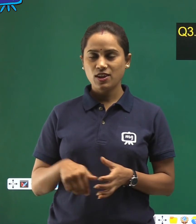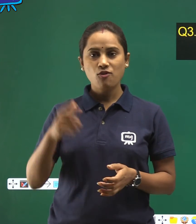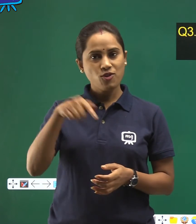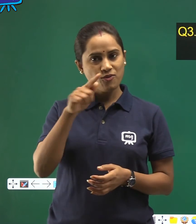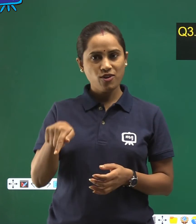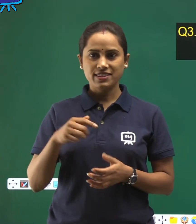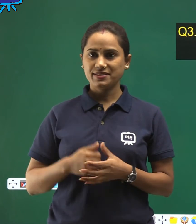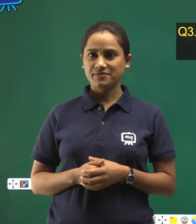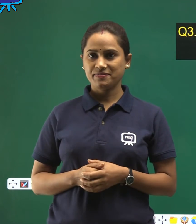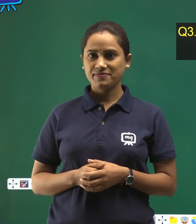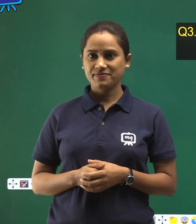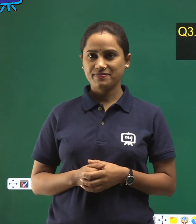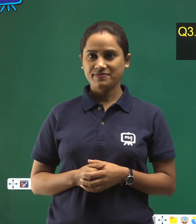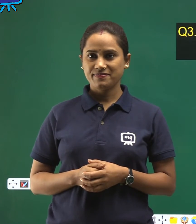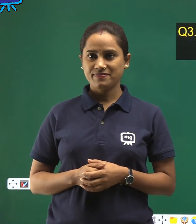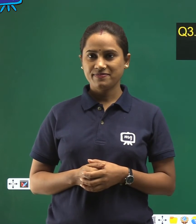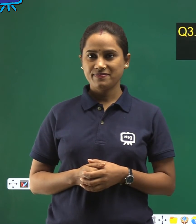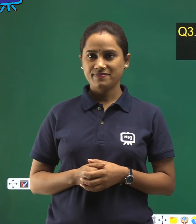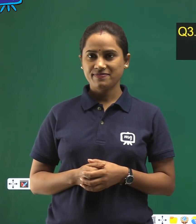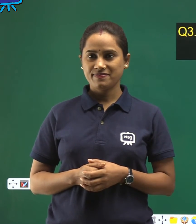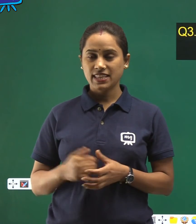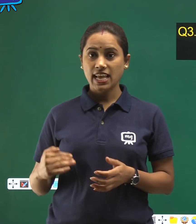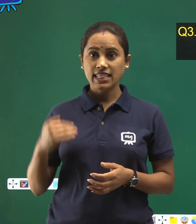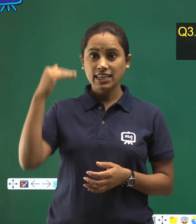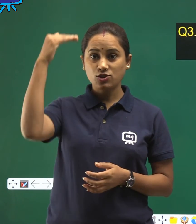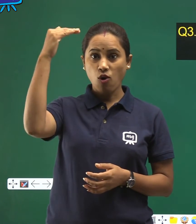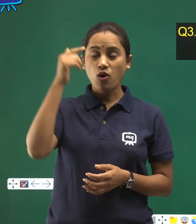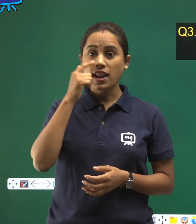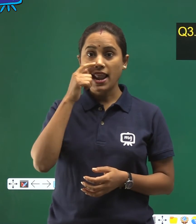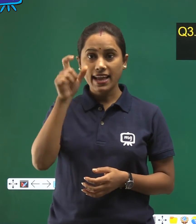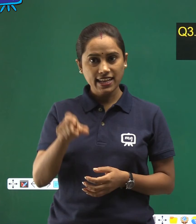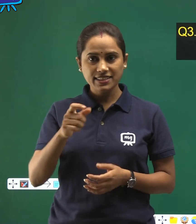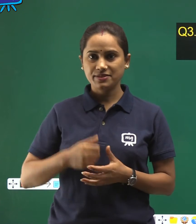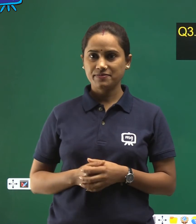for false. The tall girl's